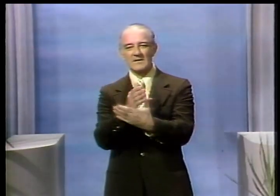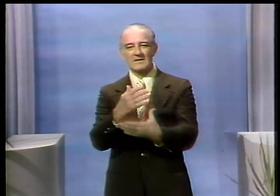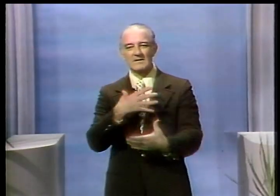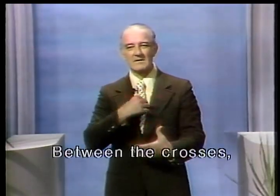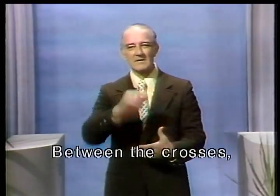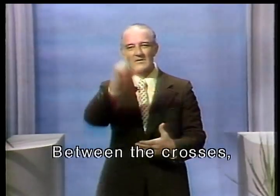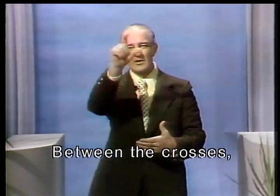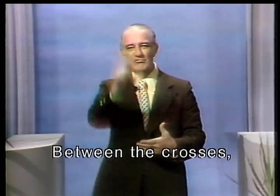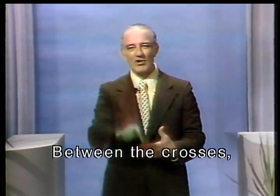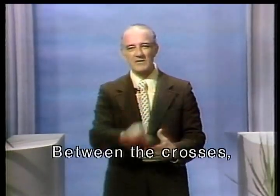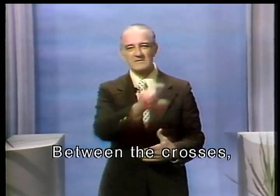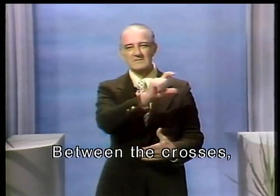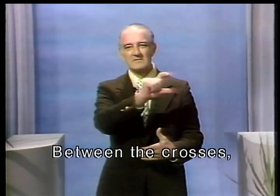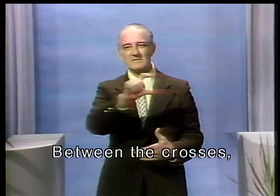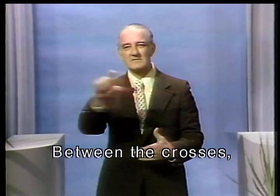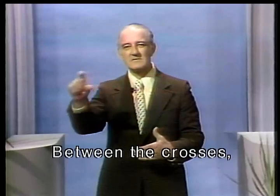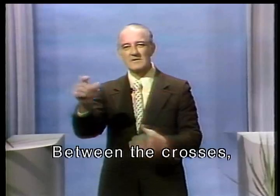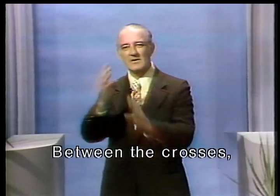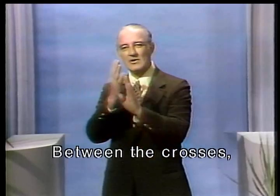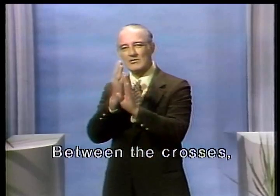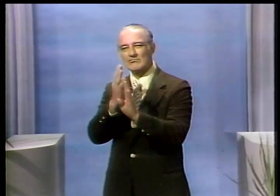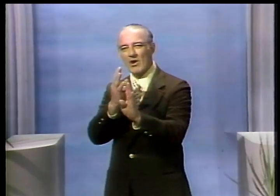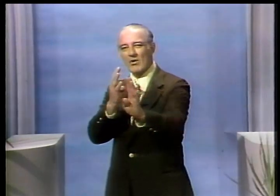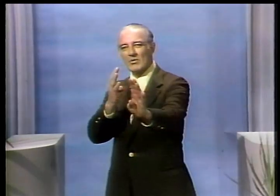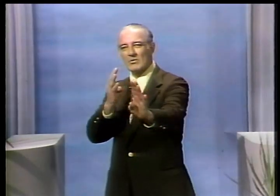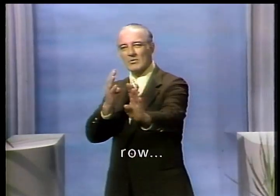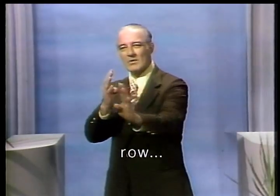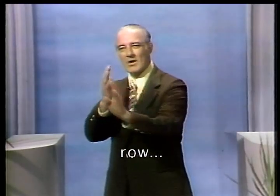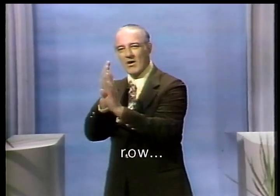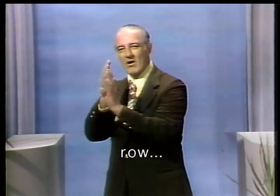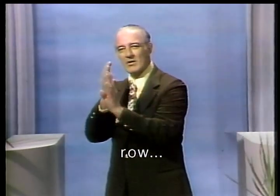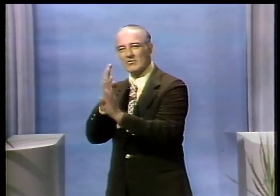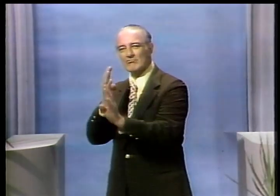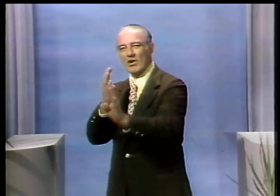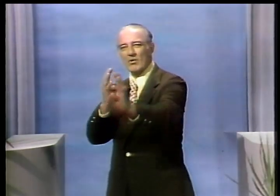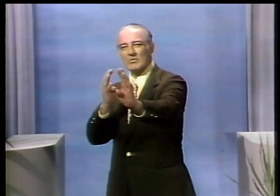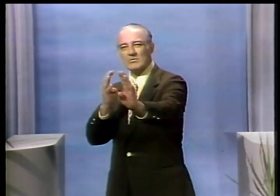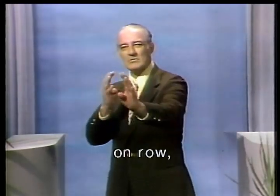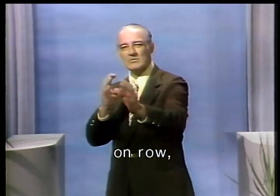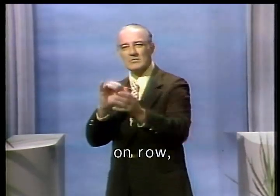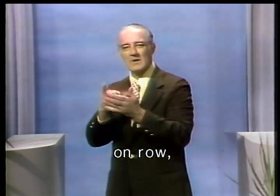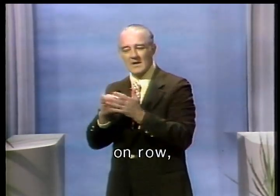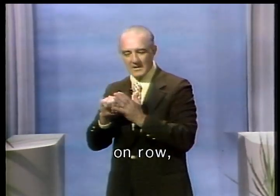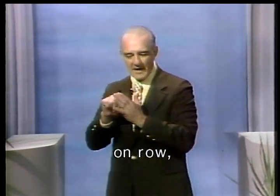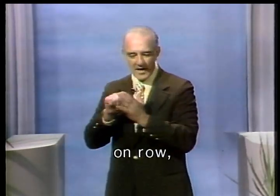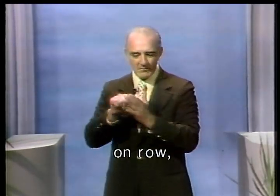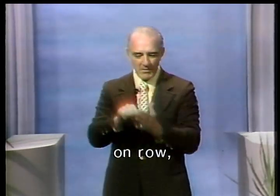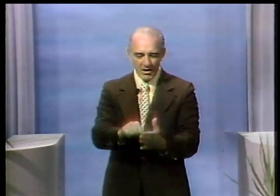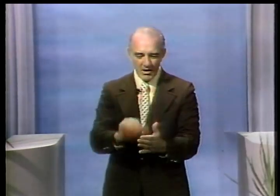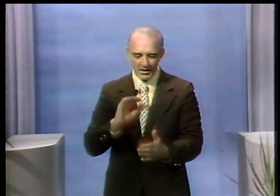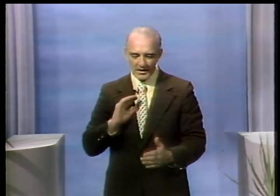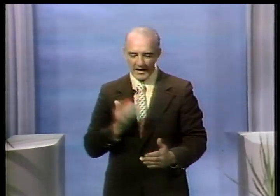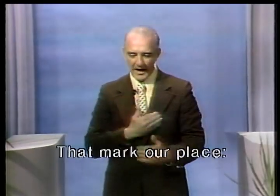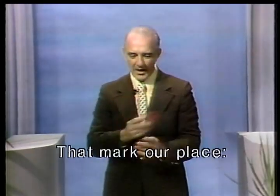between the crosses, row on row, that mark our